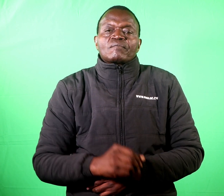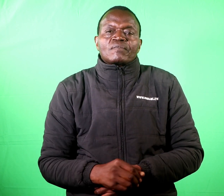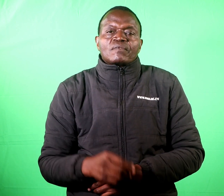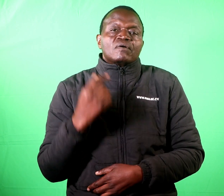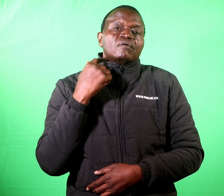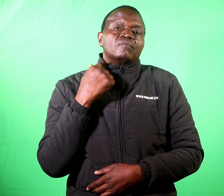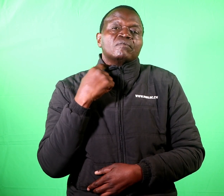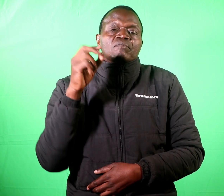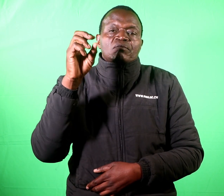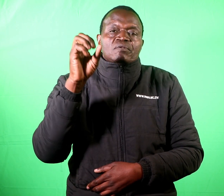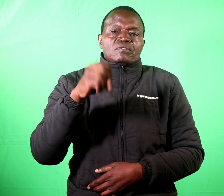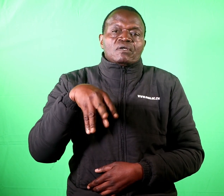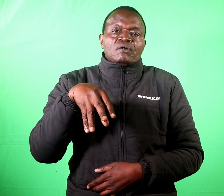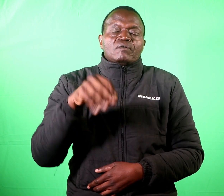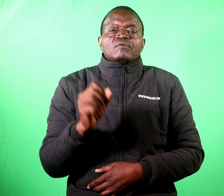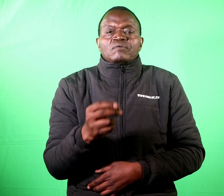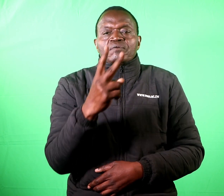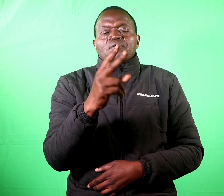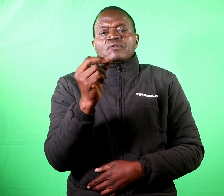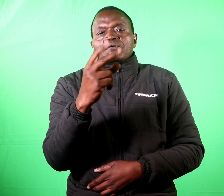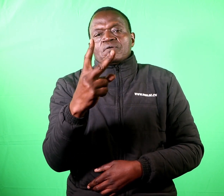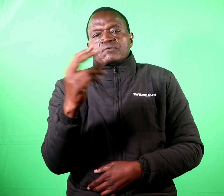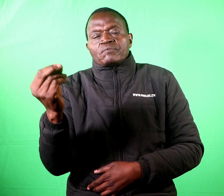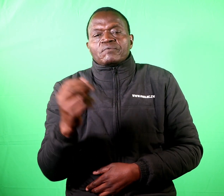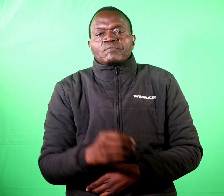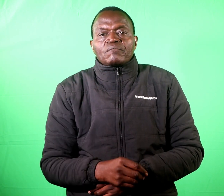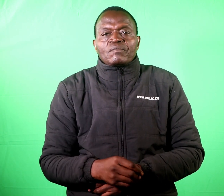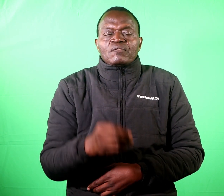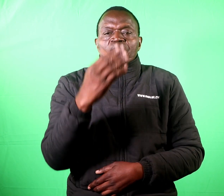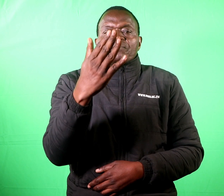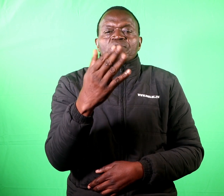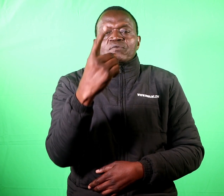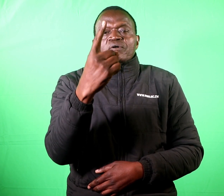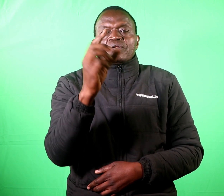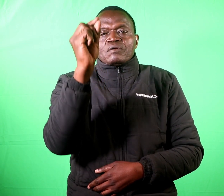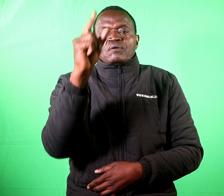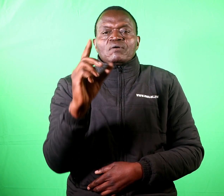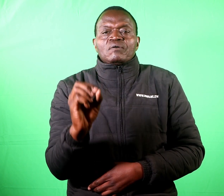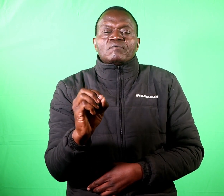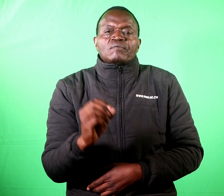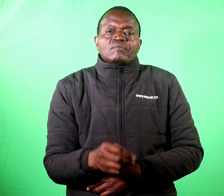Matabeleland South, 2020, 51%,